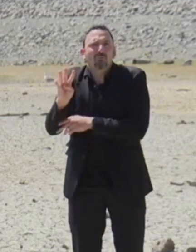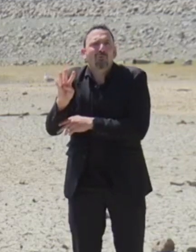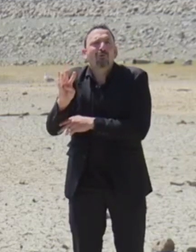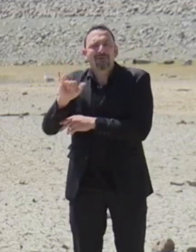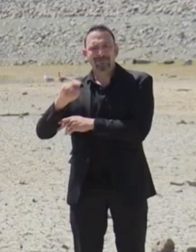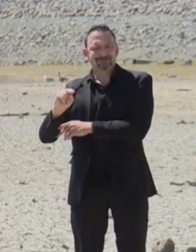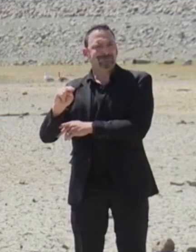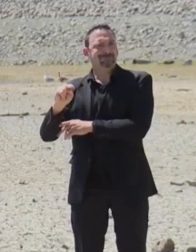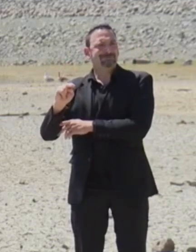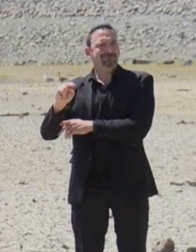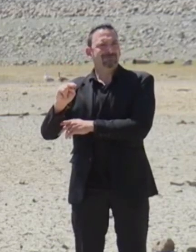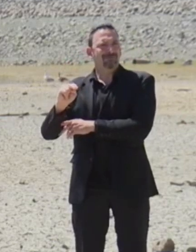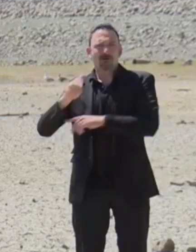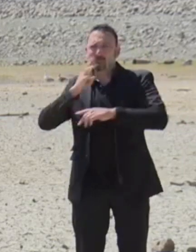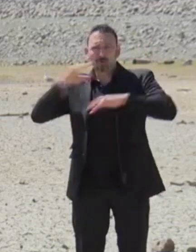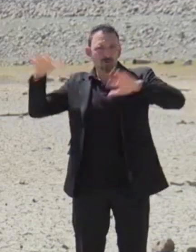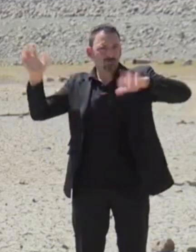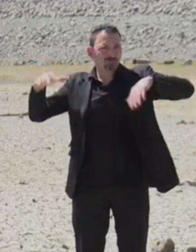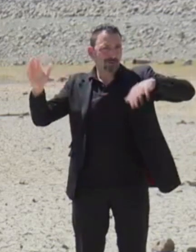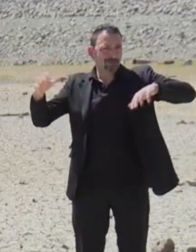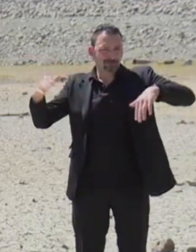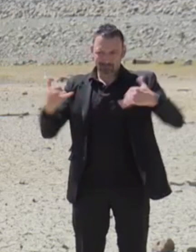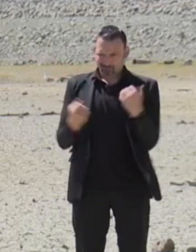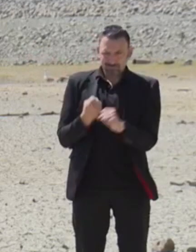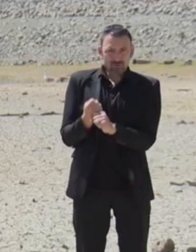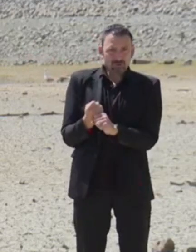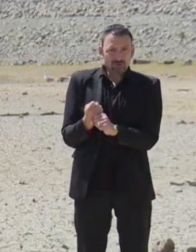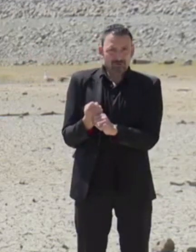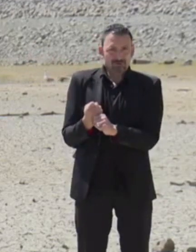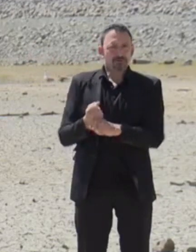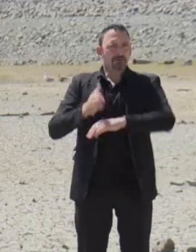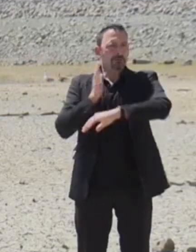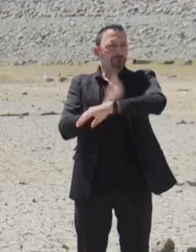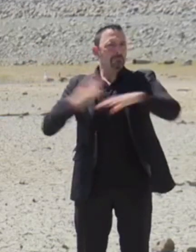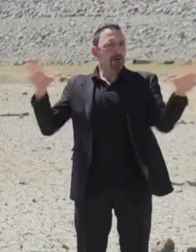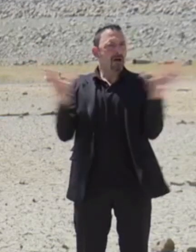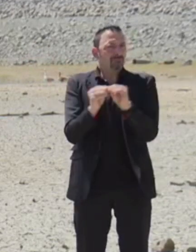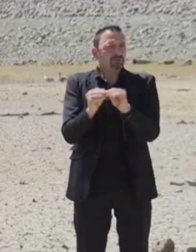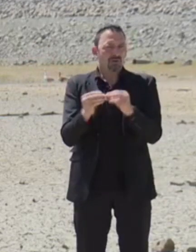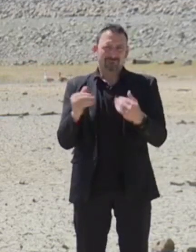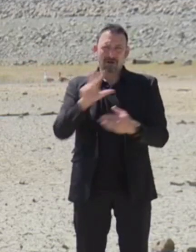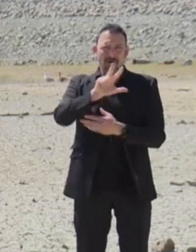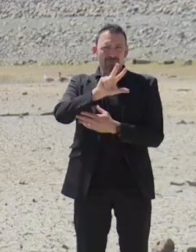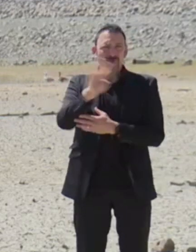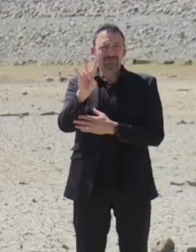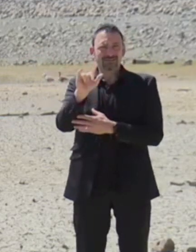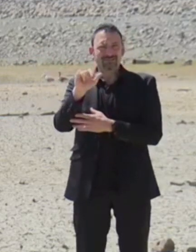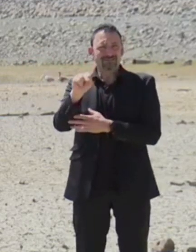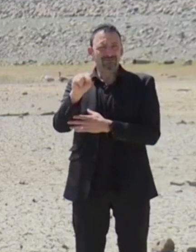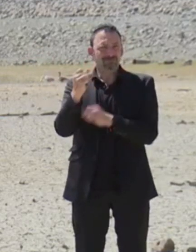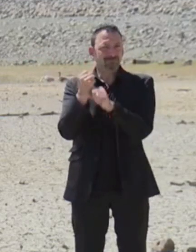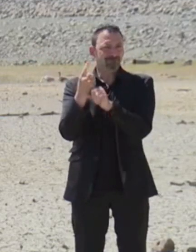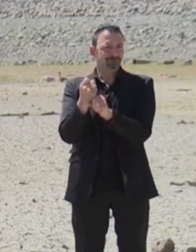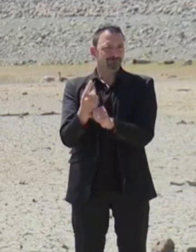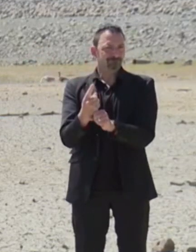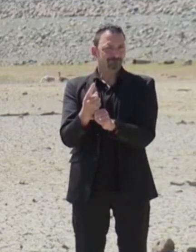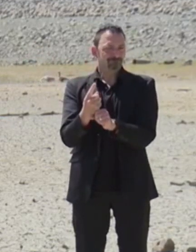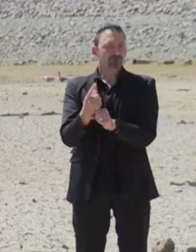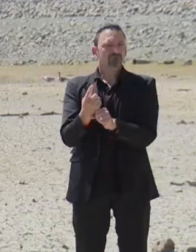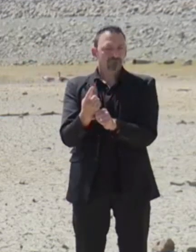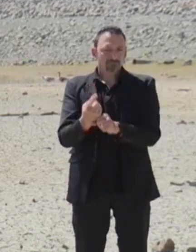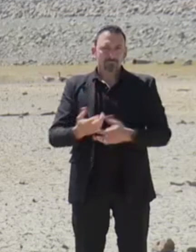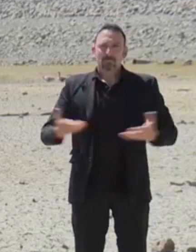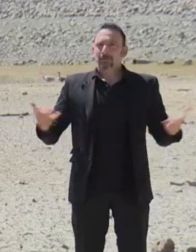year. And on average, Ukiah receives 37 inches a year. As a